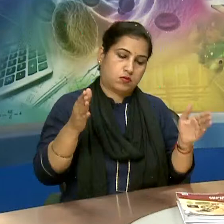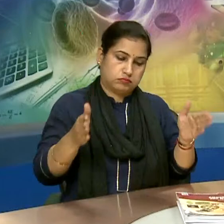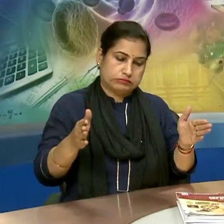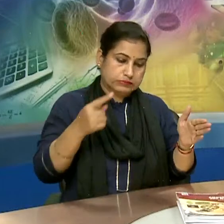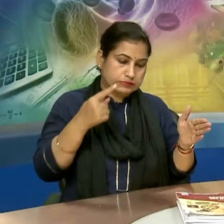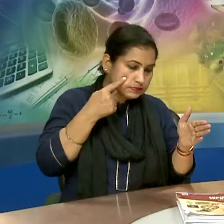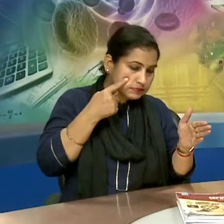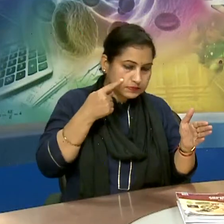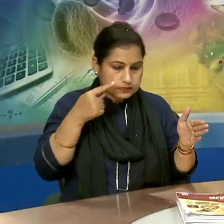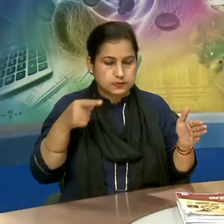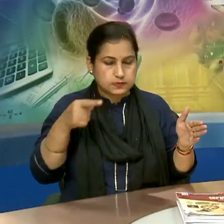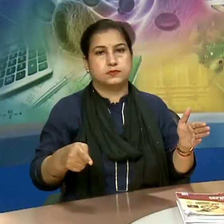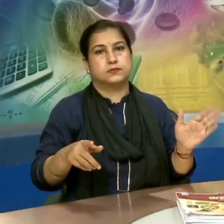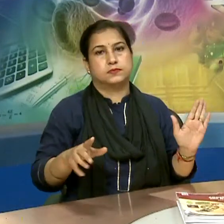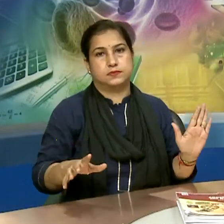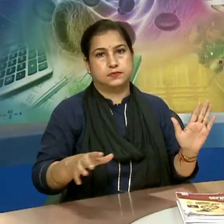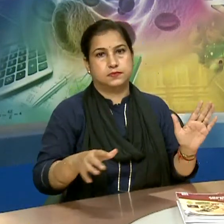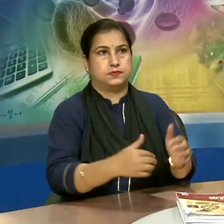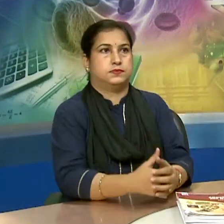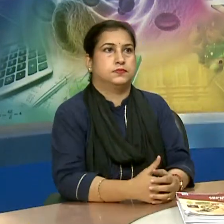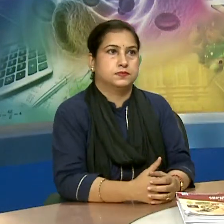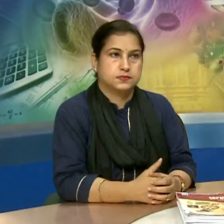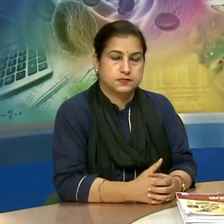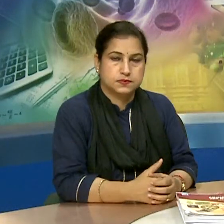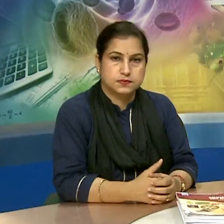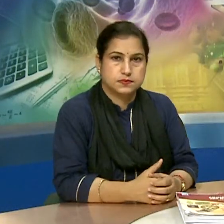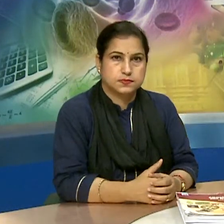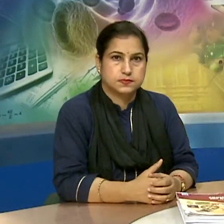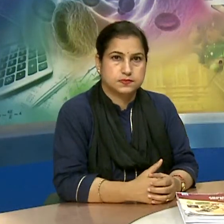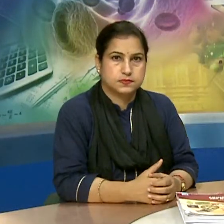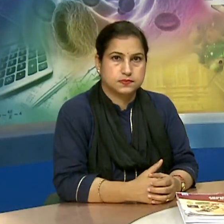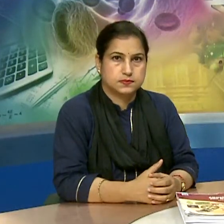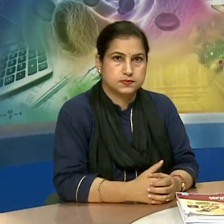how long something is.